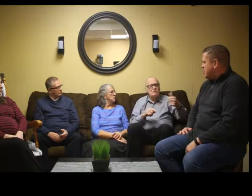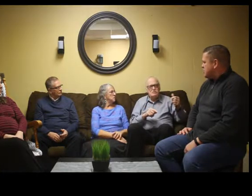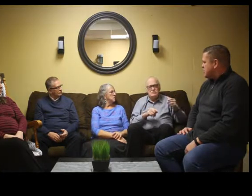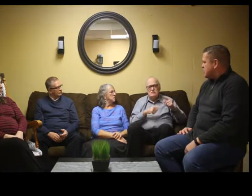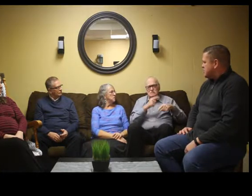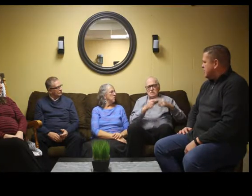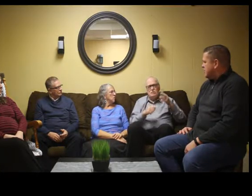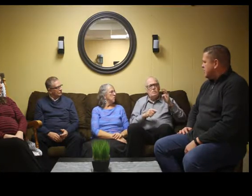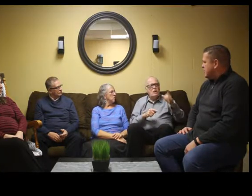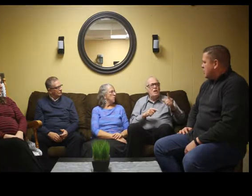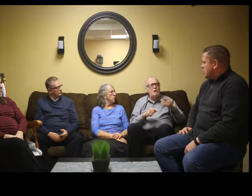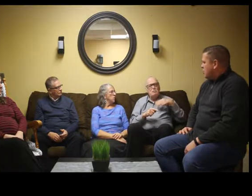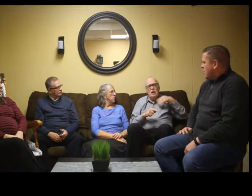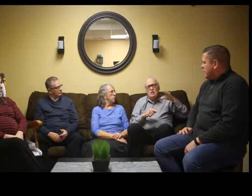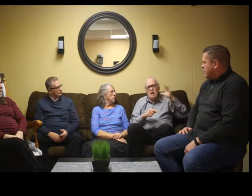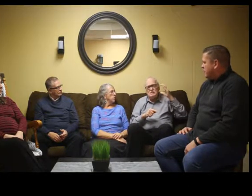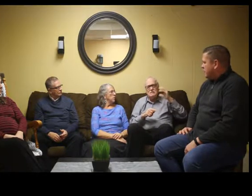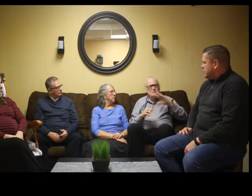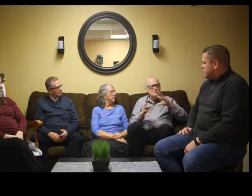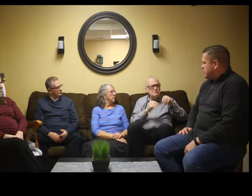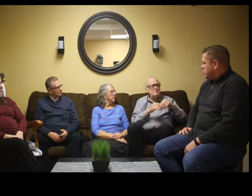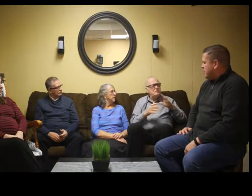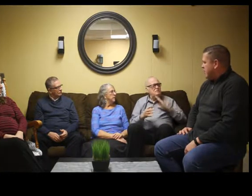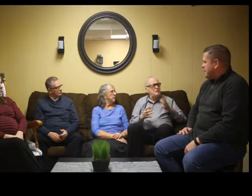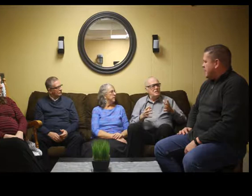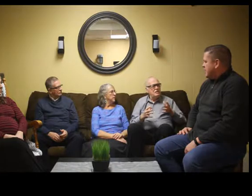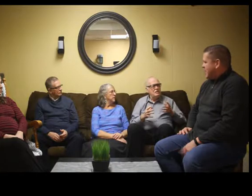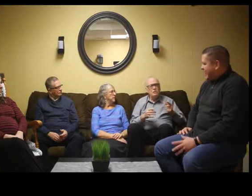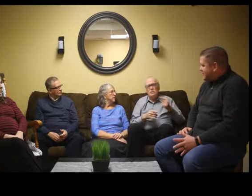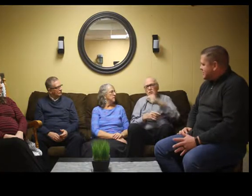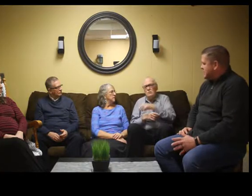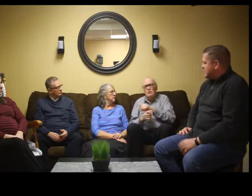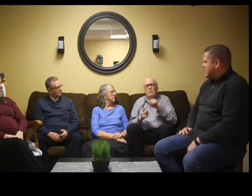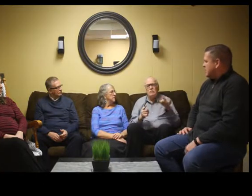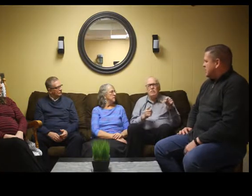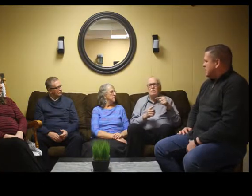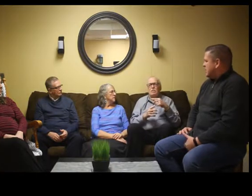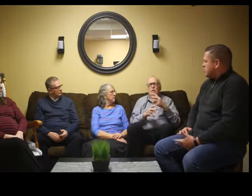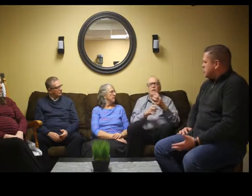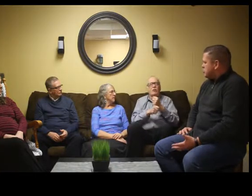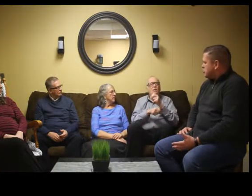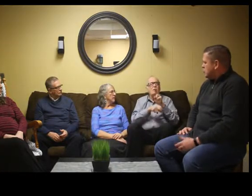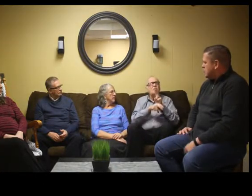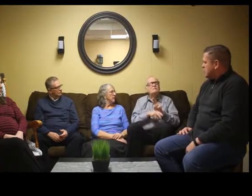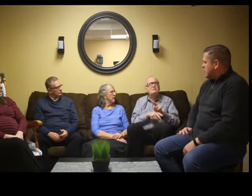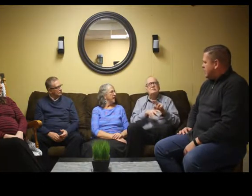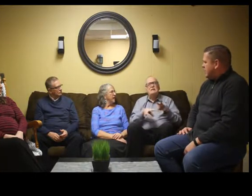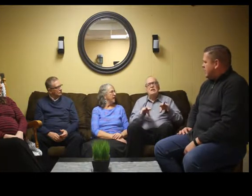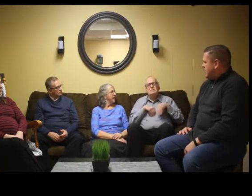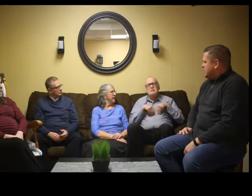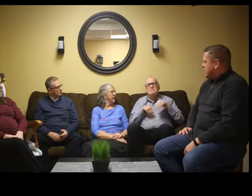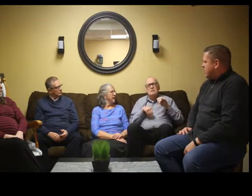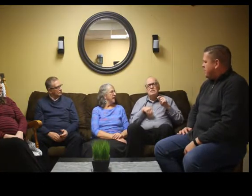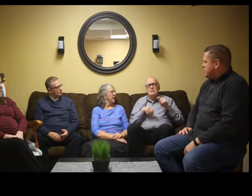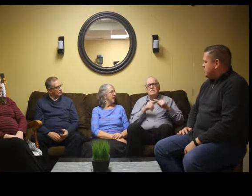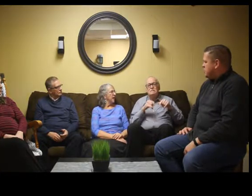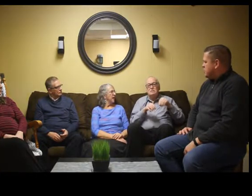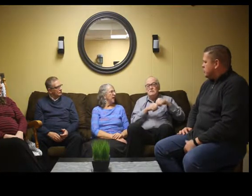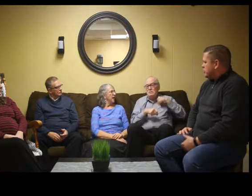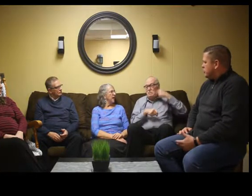but they still signed, you know, well enough for to communicate. My cousins, but then I'd go to school and it was like, I just got confused. You know, the school was